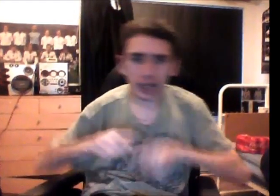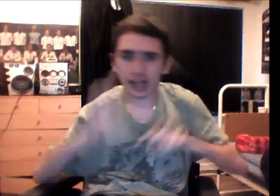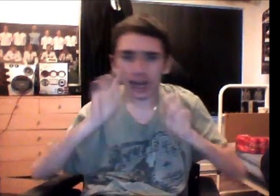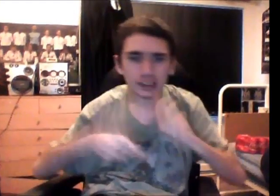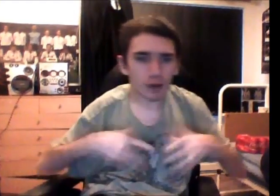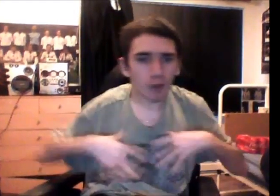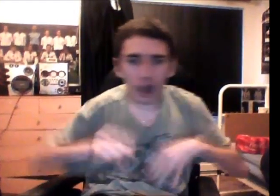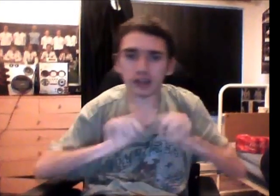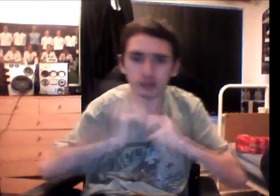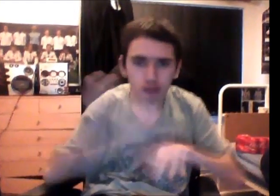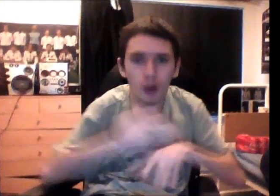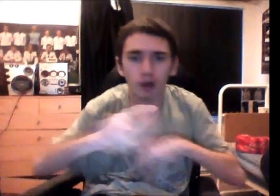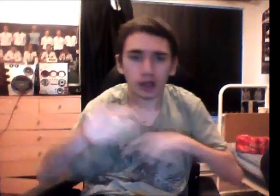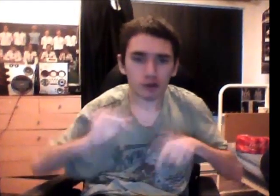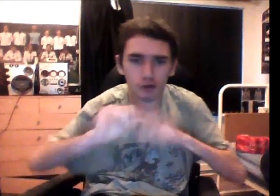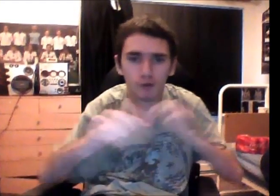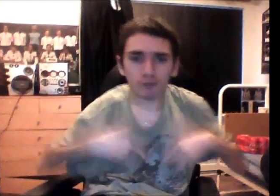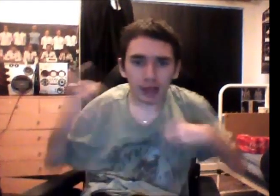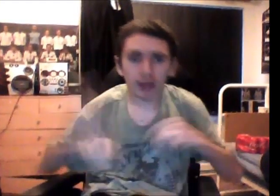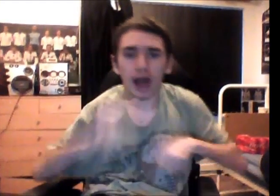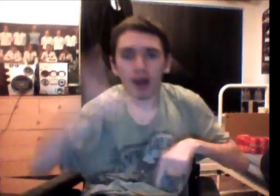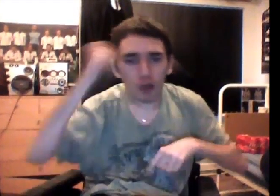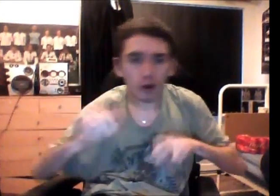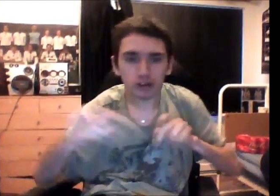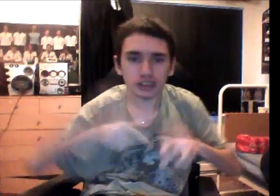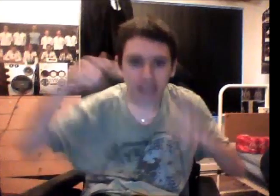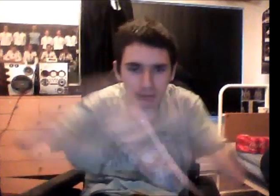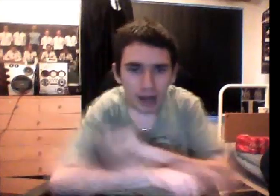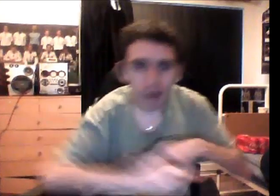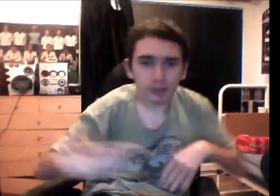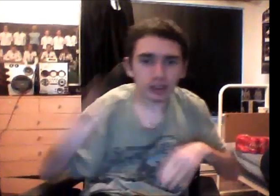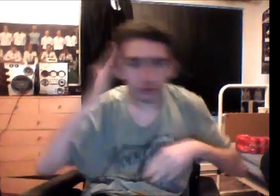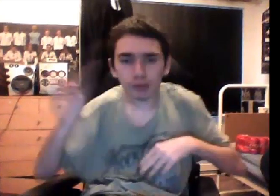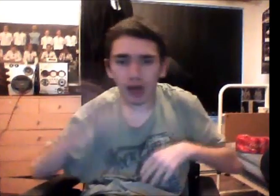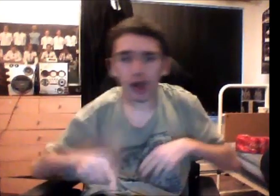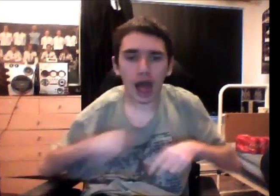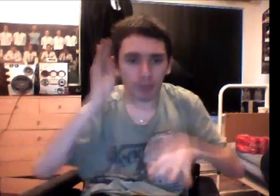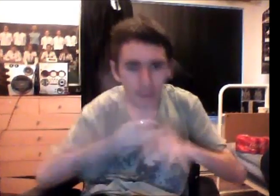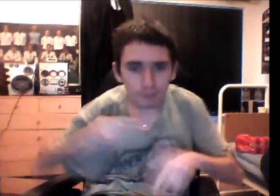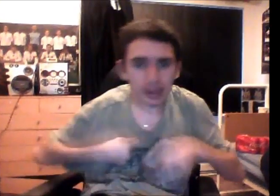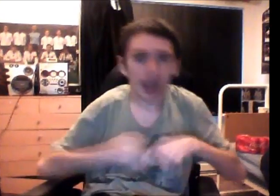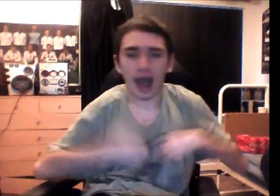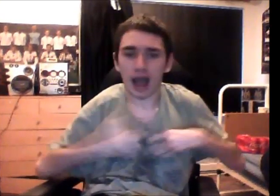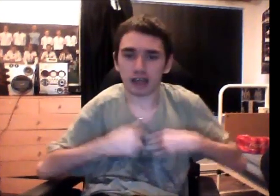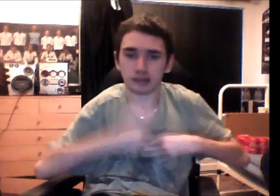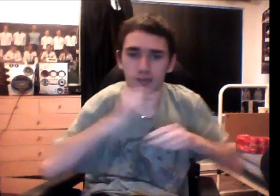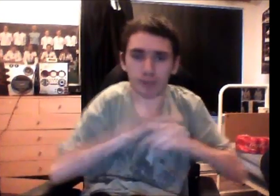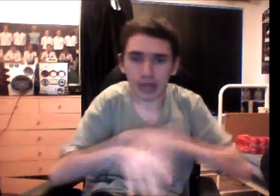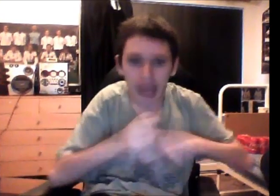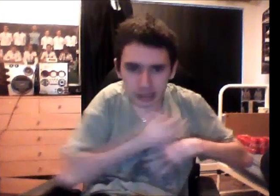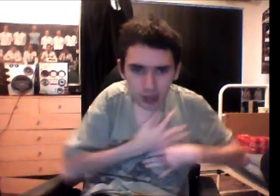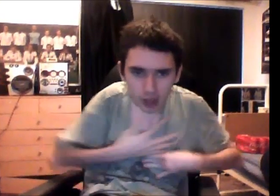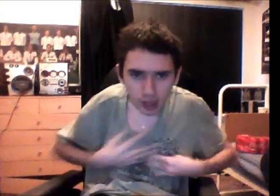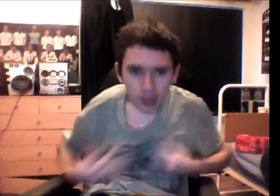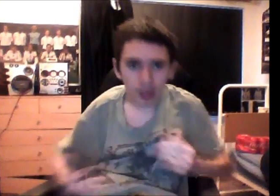take. So I wanna make sure I just how you're feeling, cause I know it's you that deep down I'm dreaming. Yo, believe me, this is my heart bleeding. I want